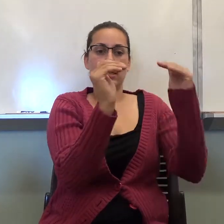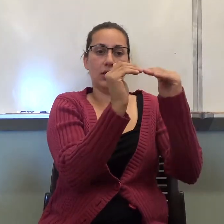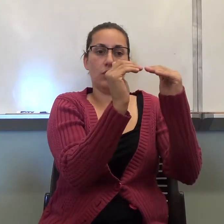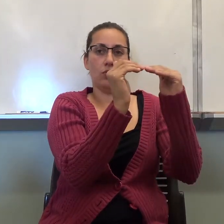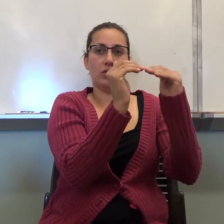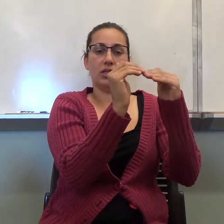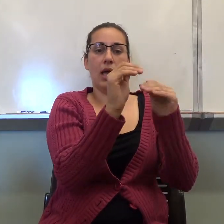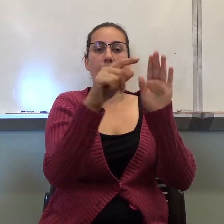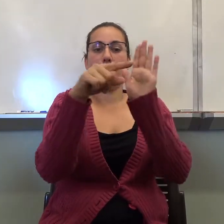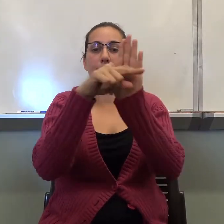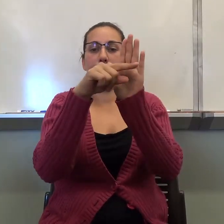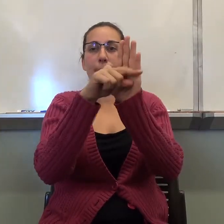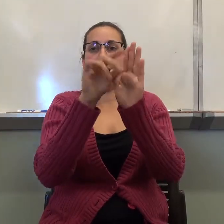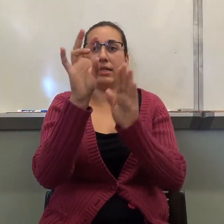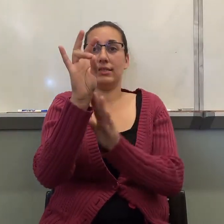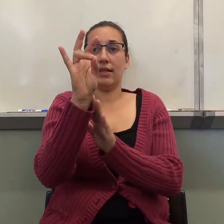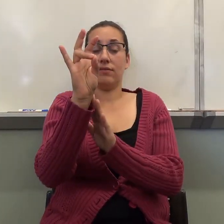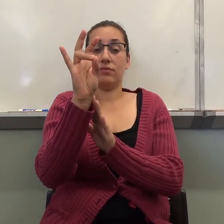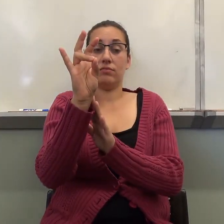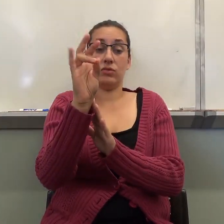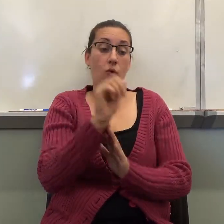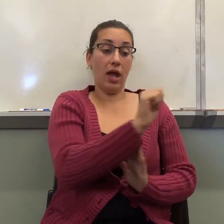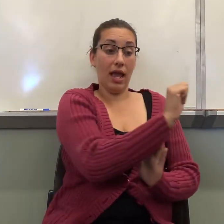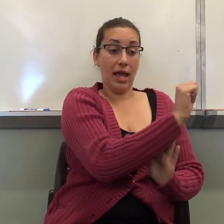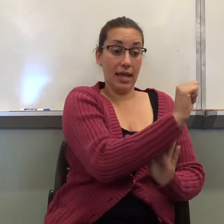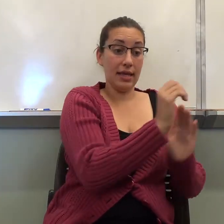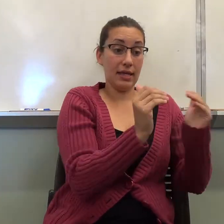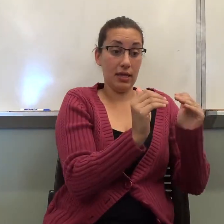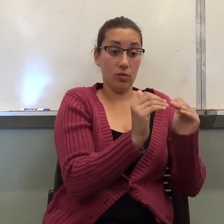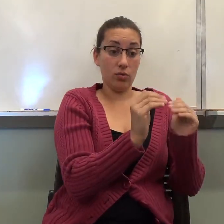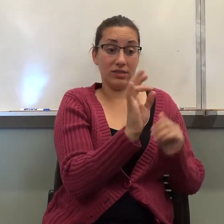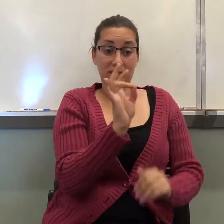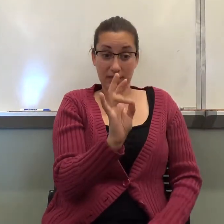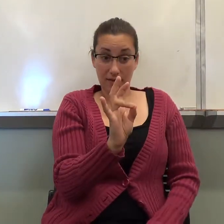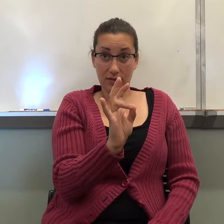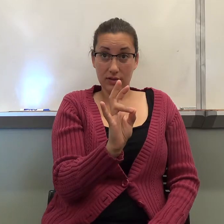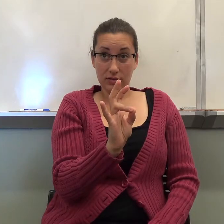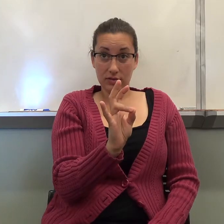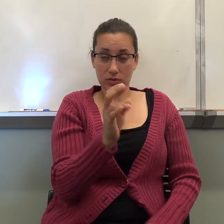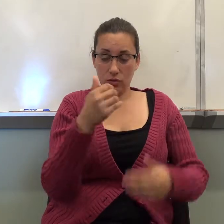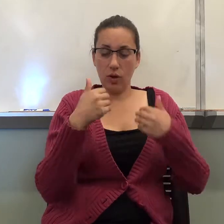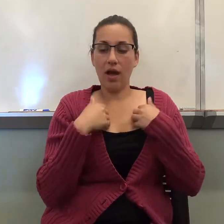when you do A equal to 7, you get -7 squared.